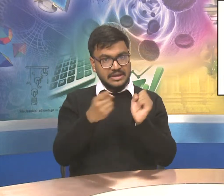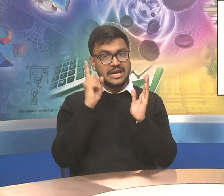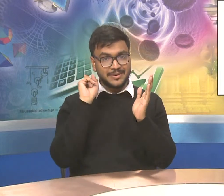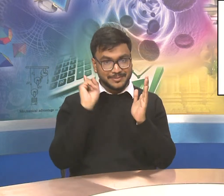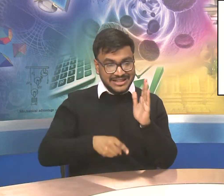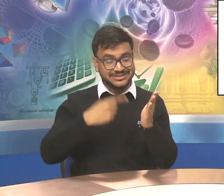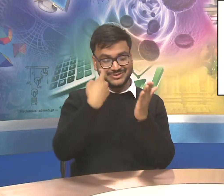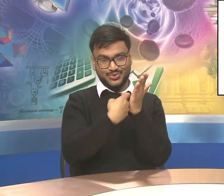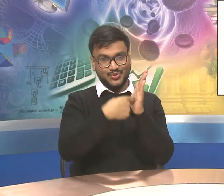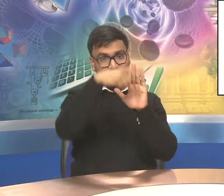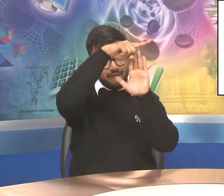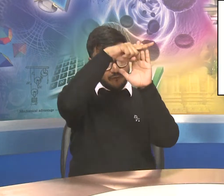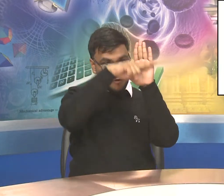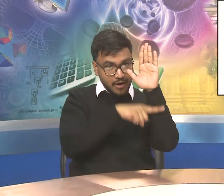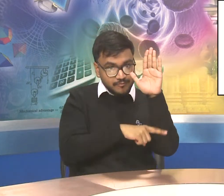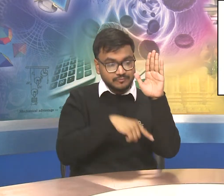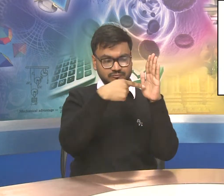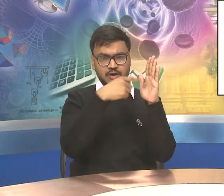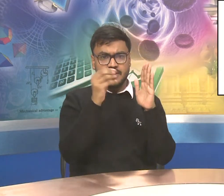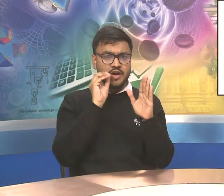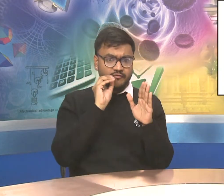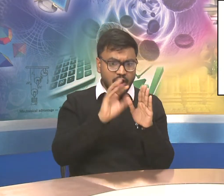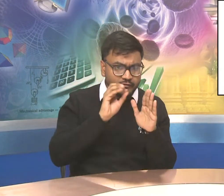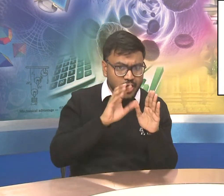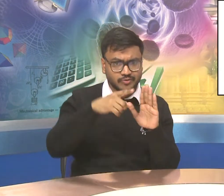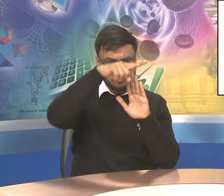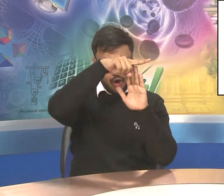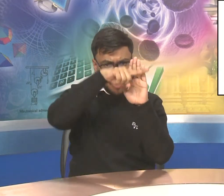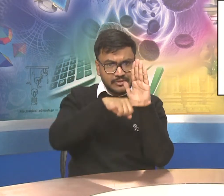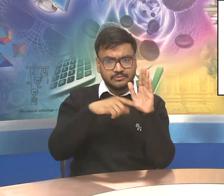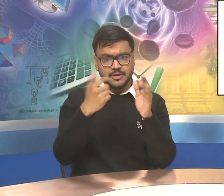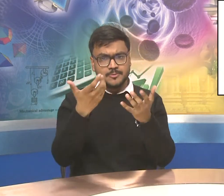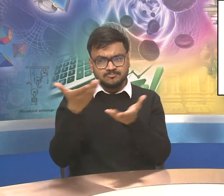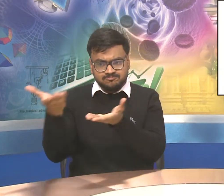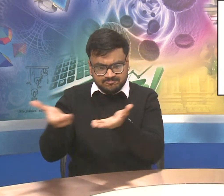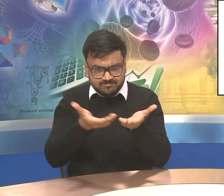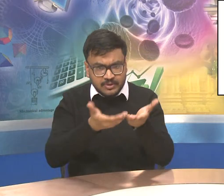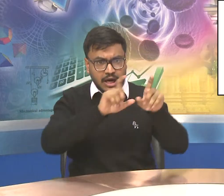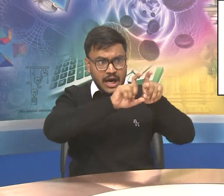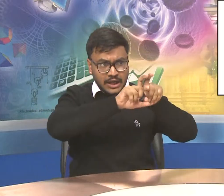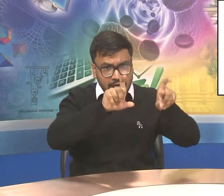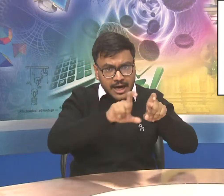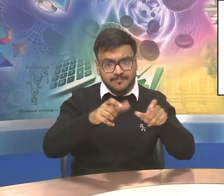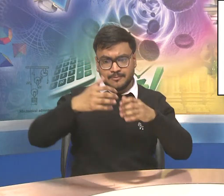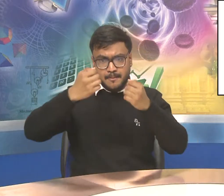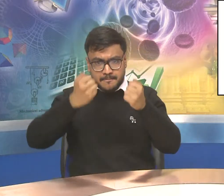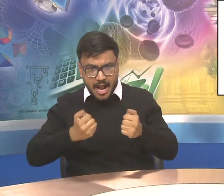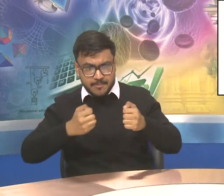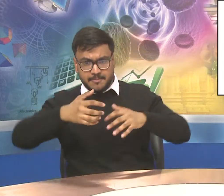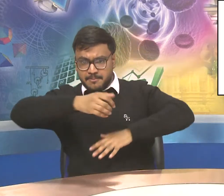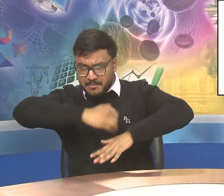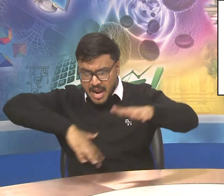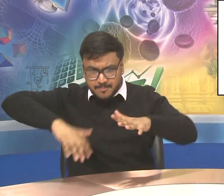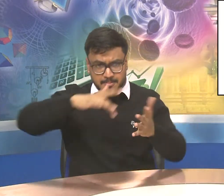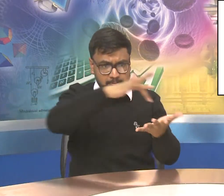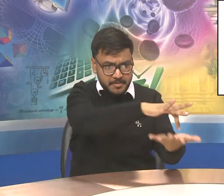Regulation is something like rules to follow in a place like library, class,